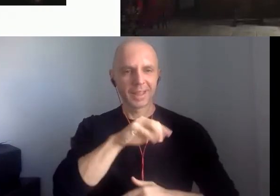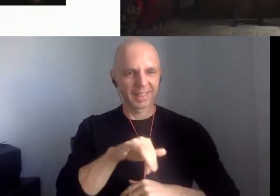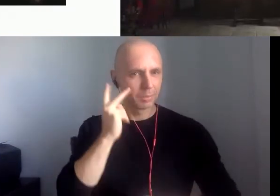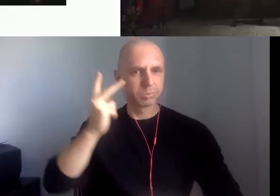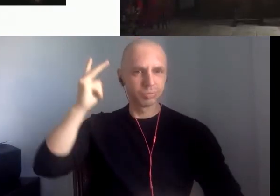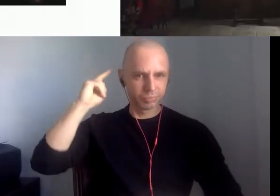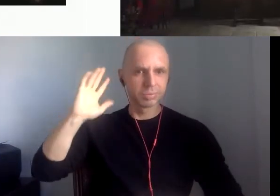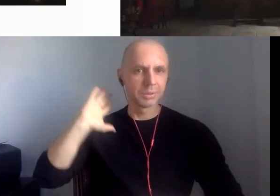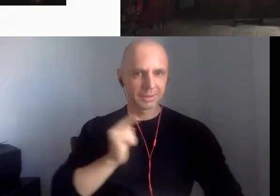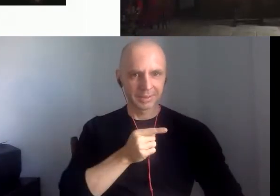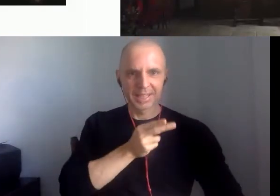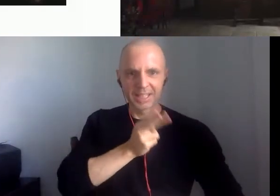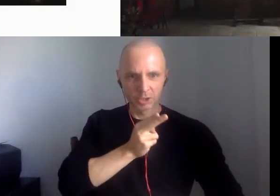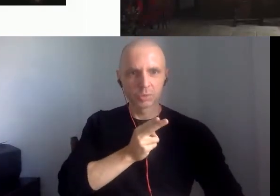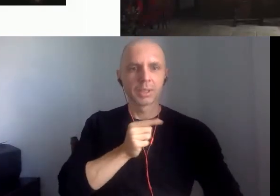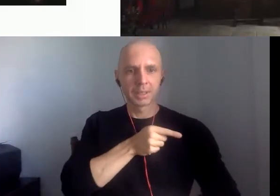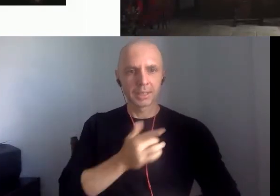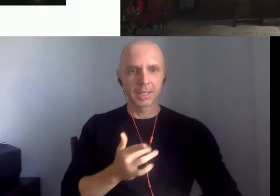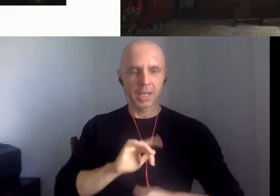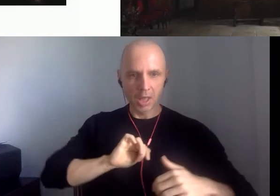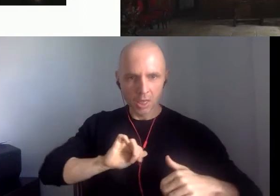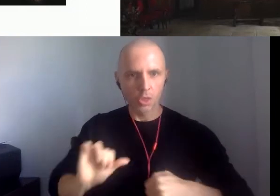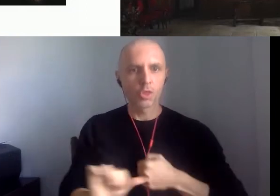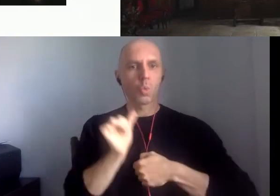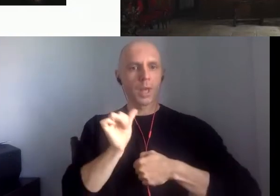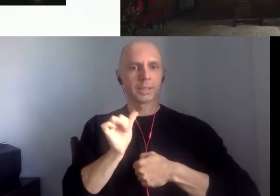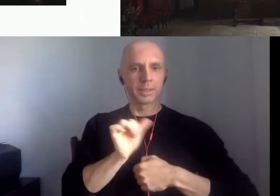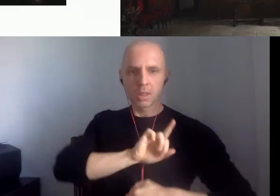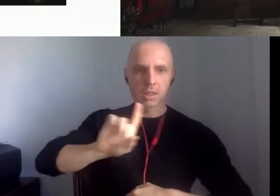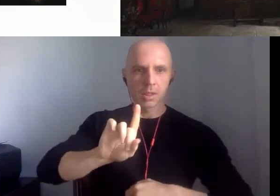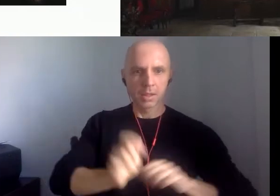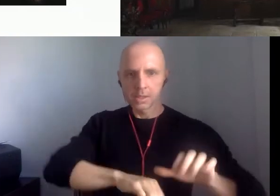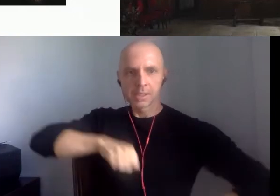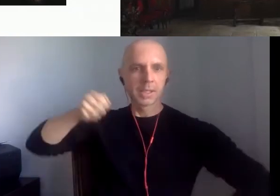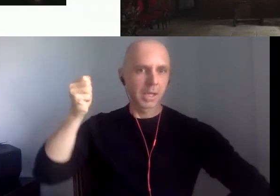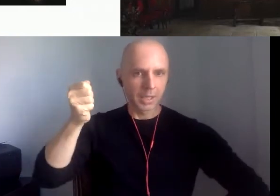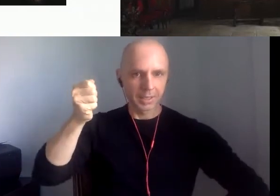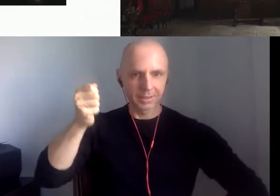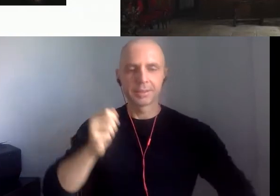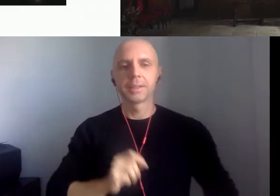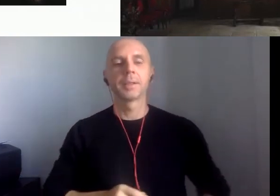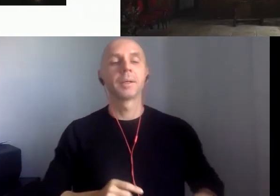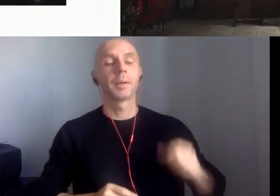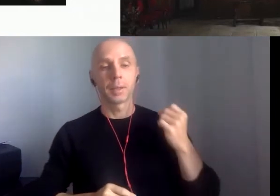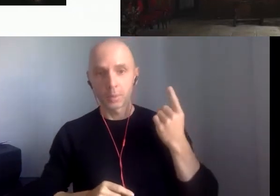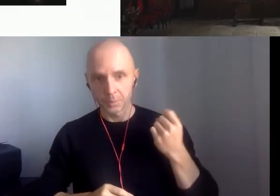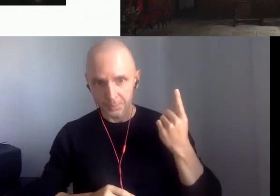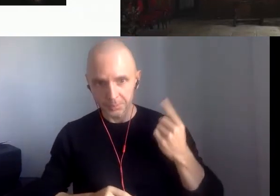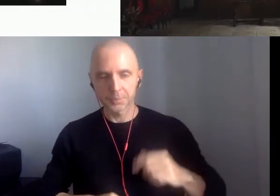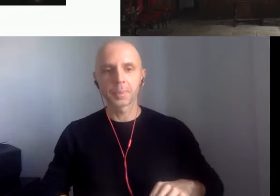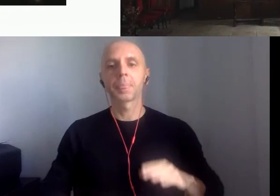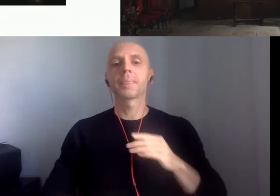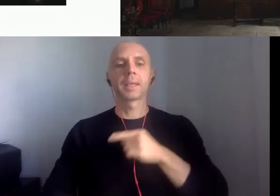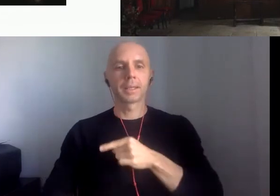was sword play and threats in play there. And interestingly, while on this trip down to Sussex, Turner also